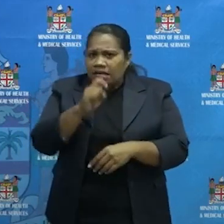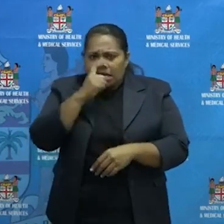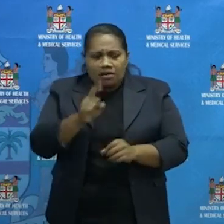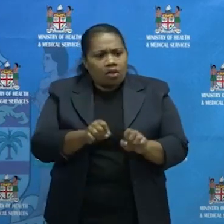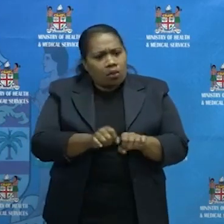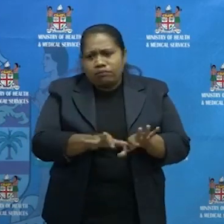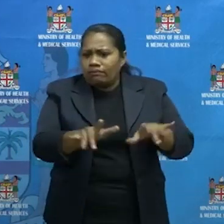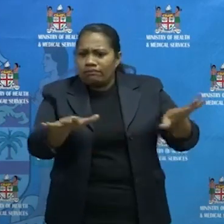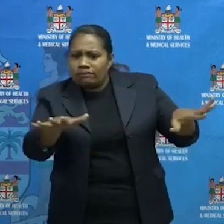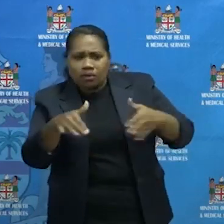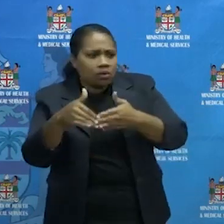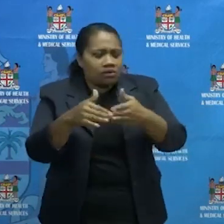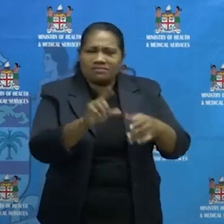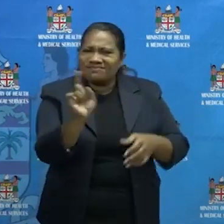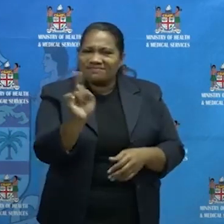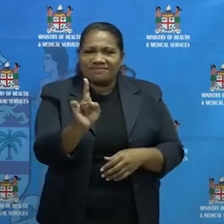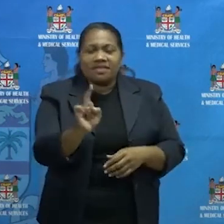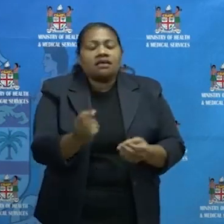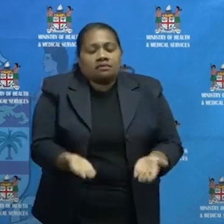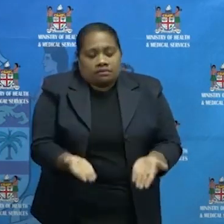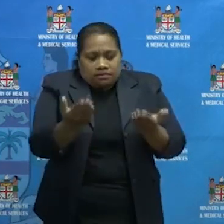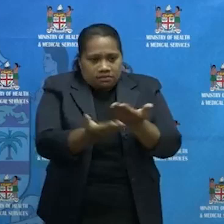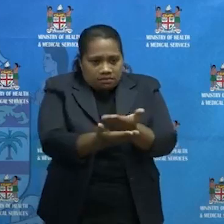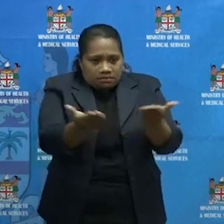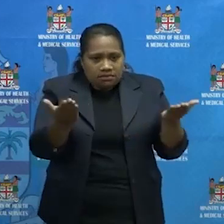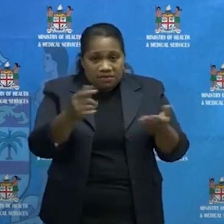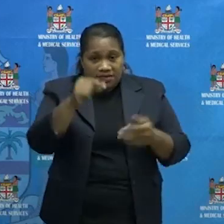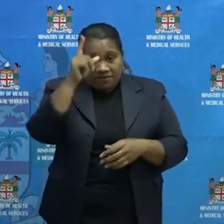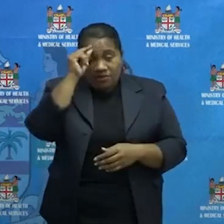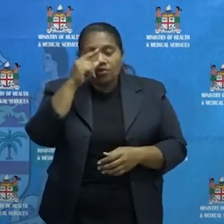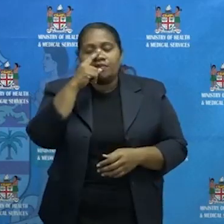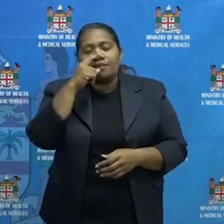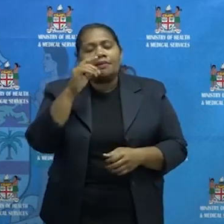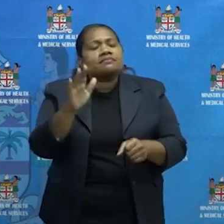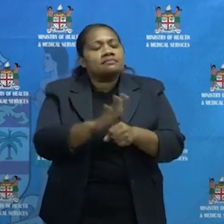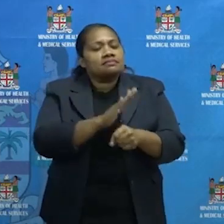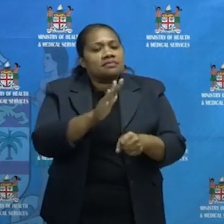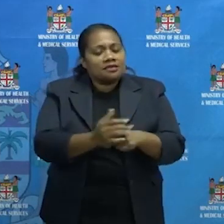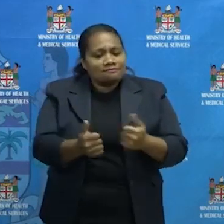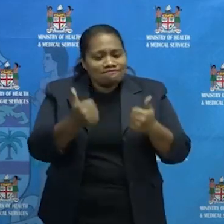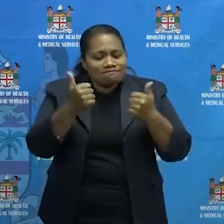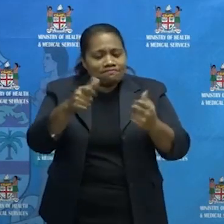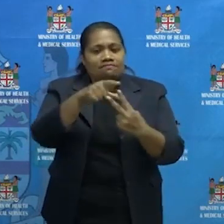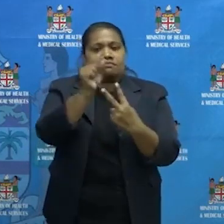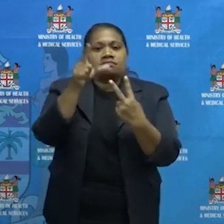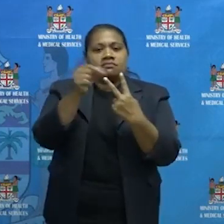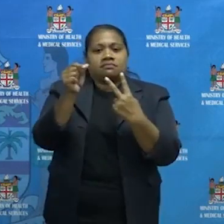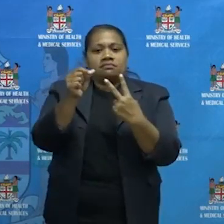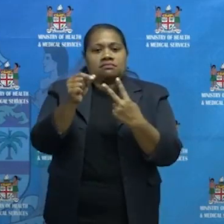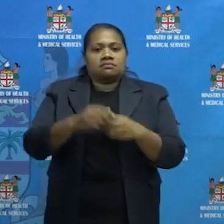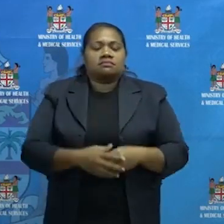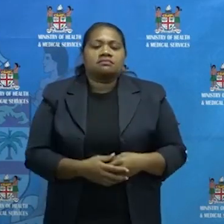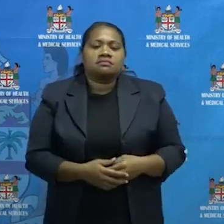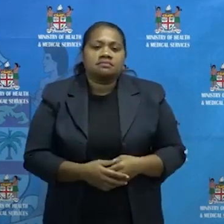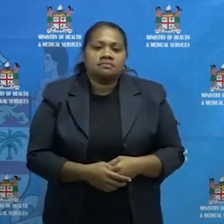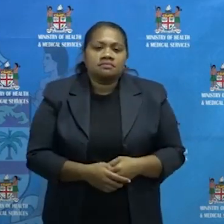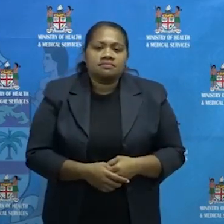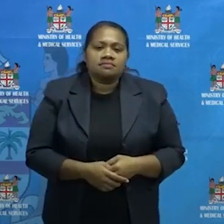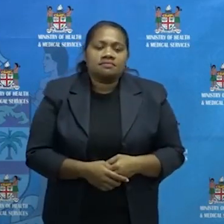you, the Fijian people, to make smart choices that keep this virus from spreading further.